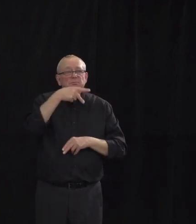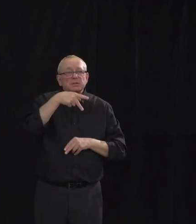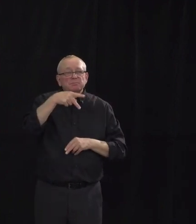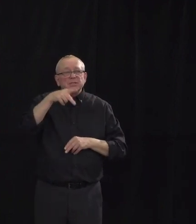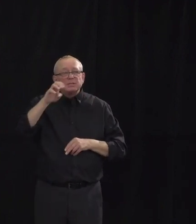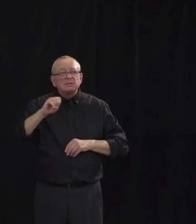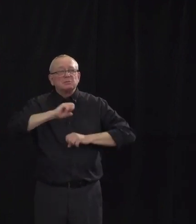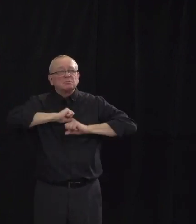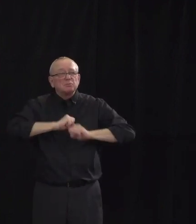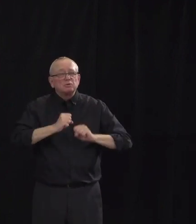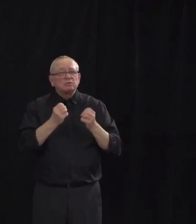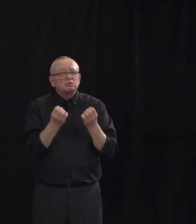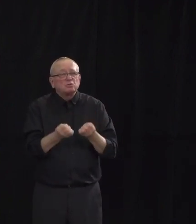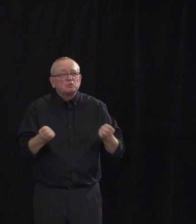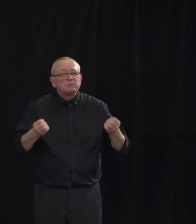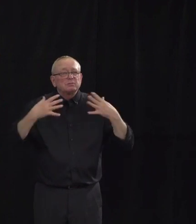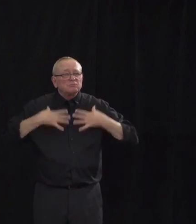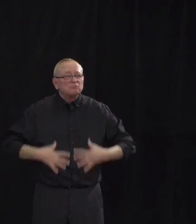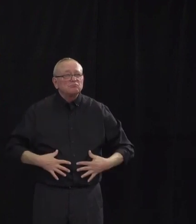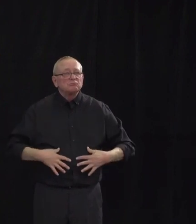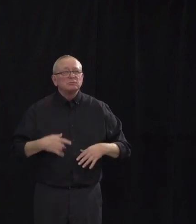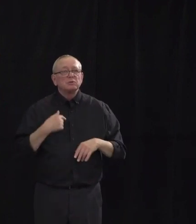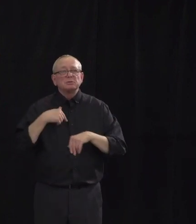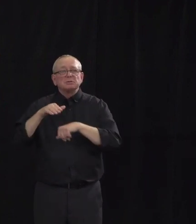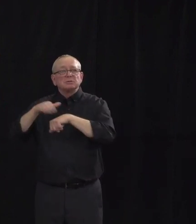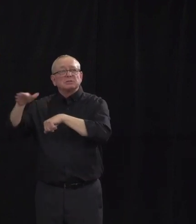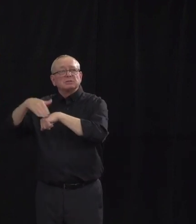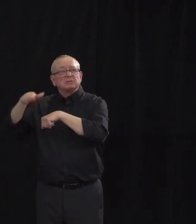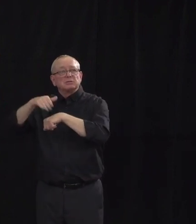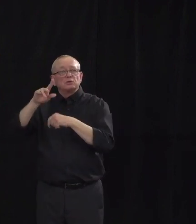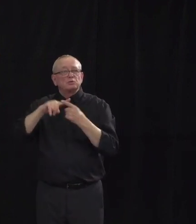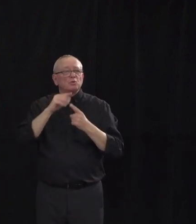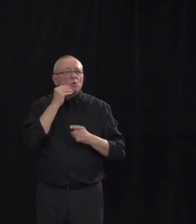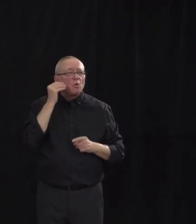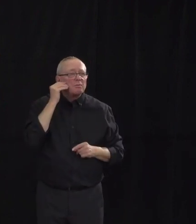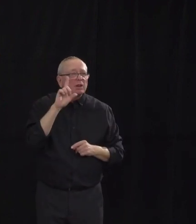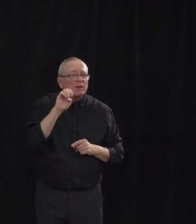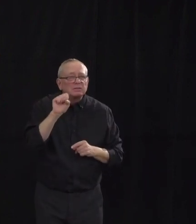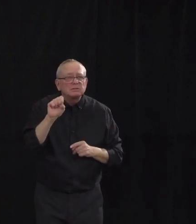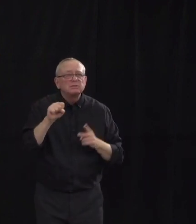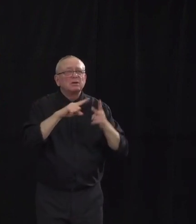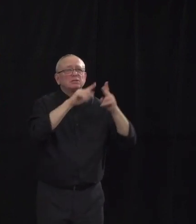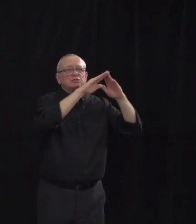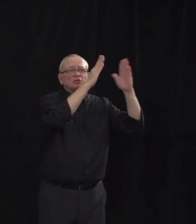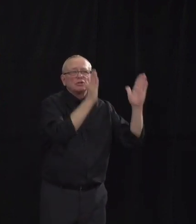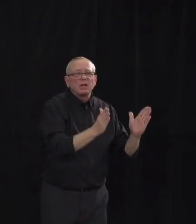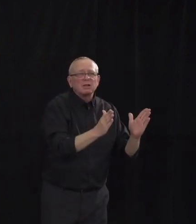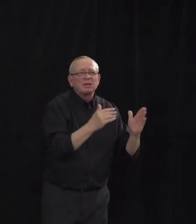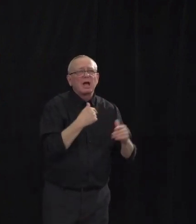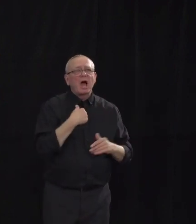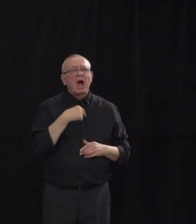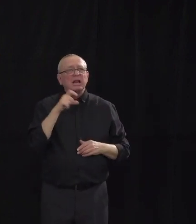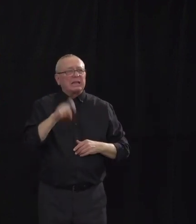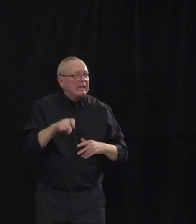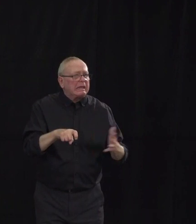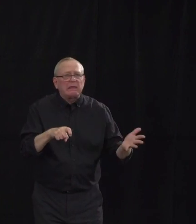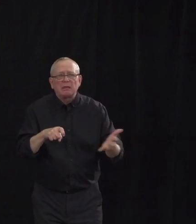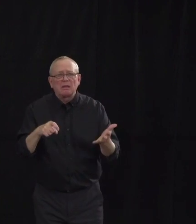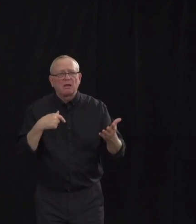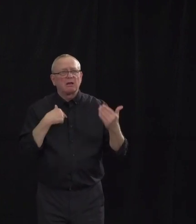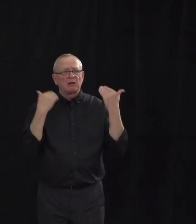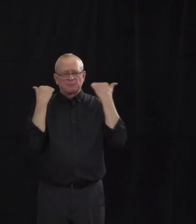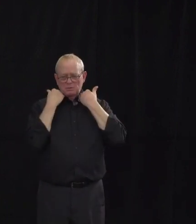be watching to see how this impacts staff, and we'll see how it goes across the province. I think what's important, though, is a clear message that we